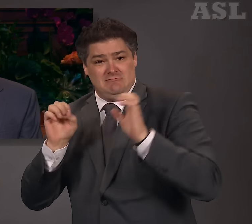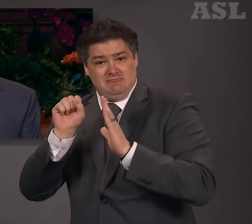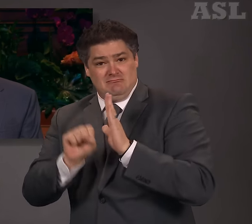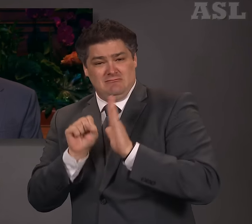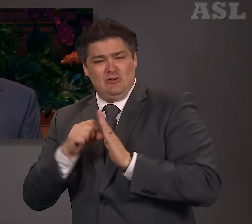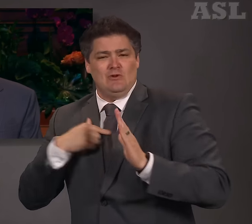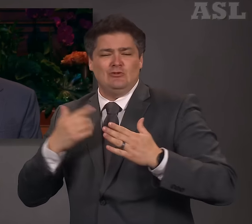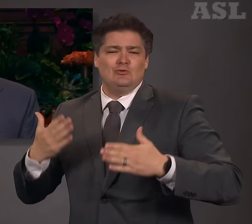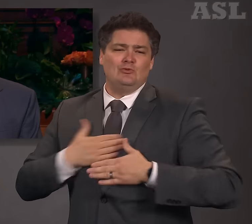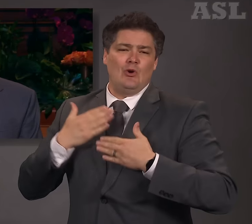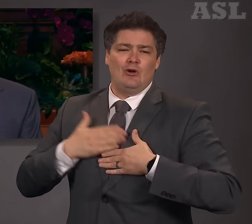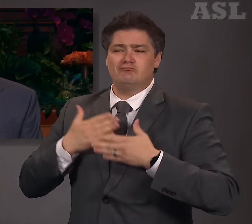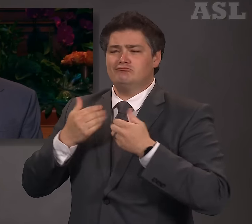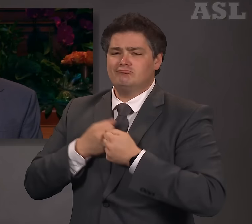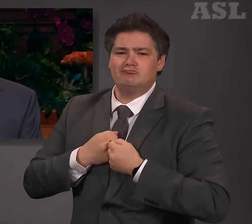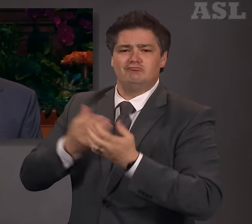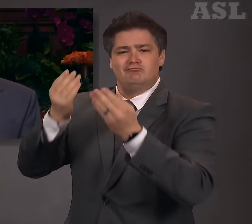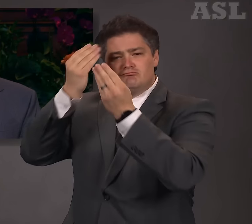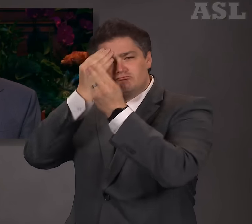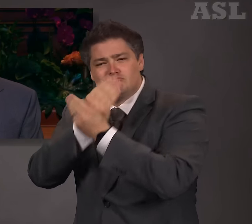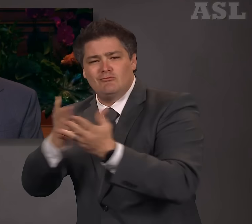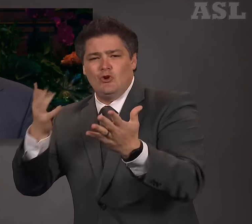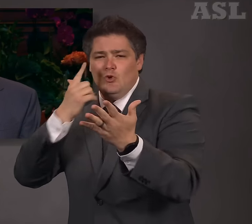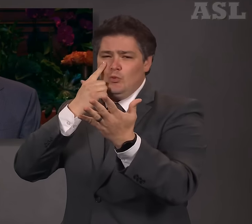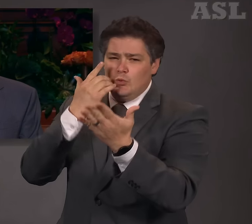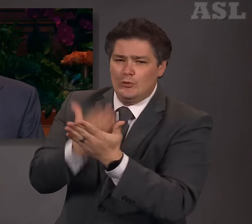the resurrected, living Christ.